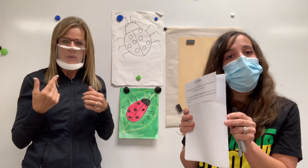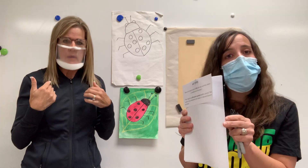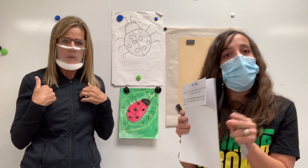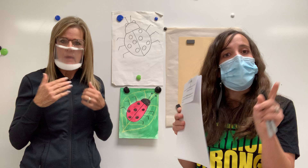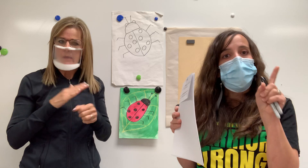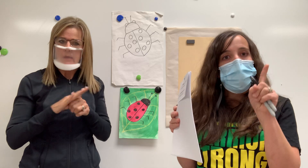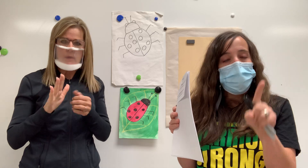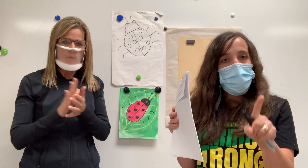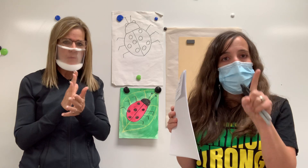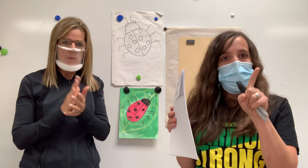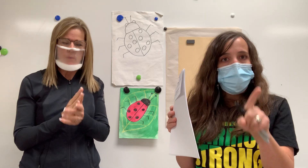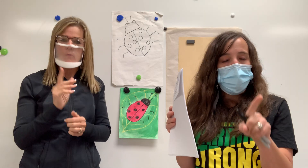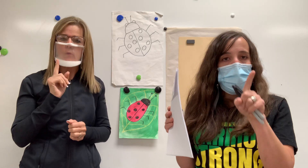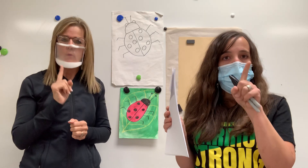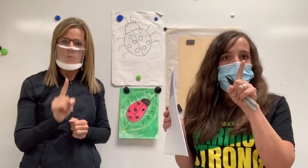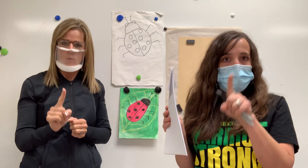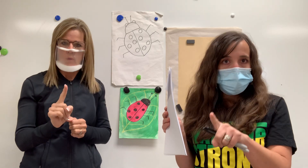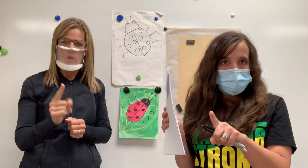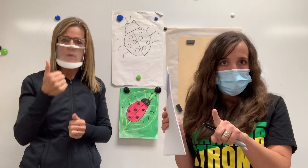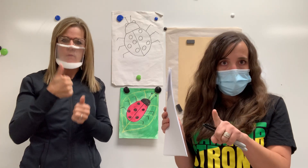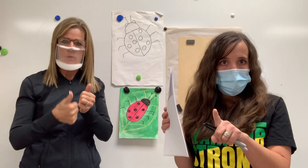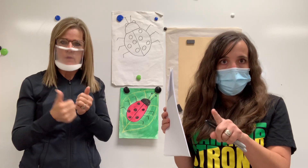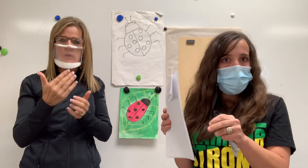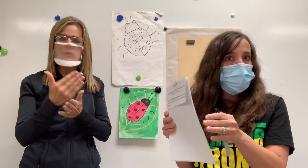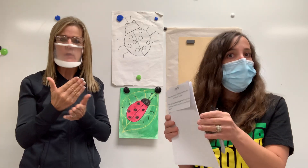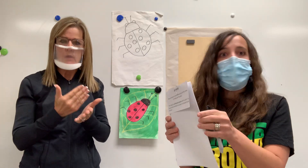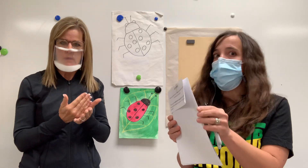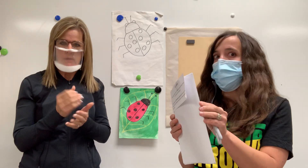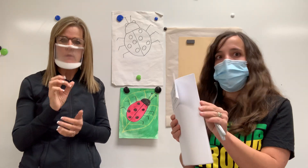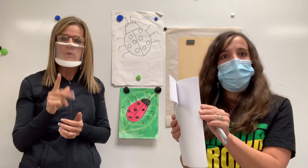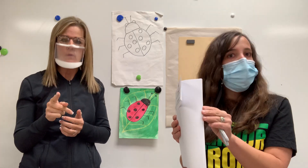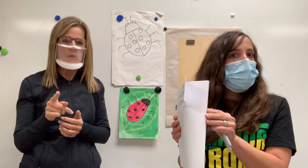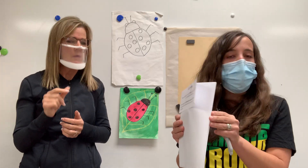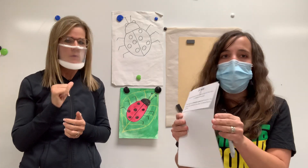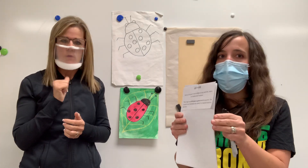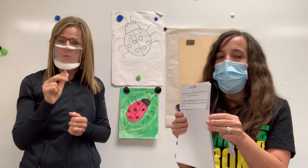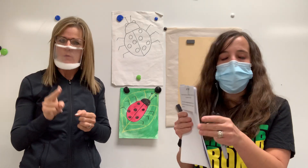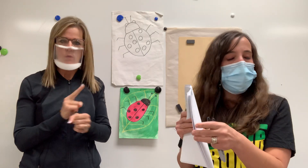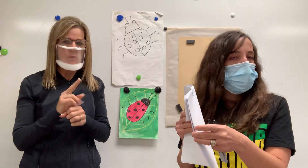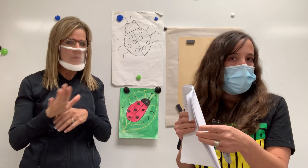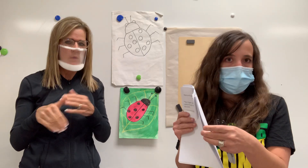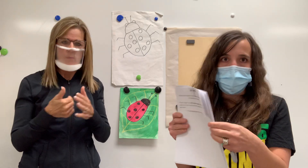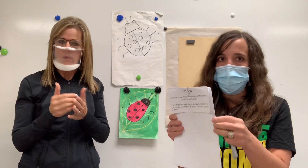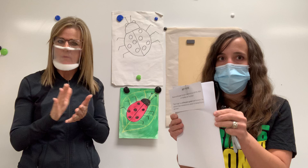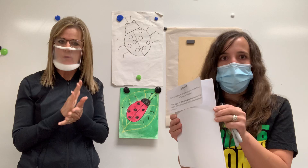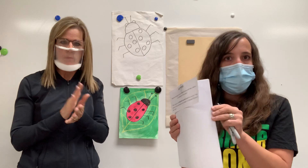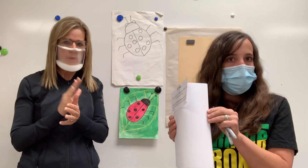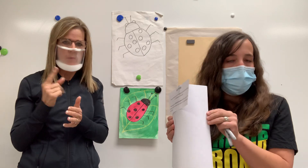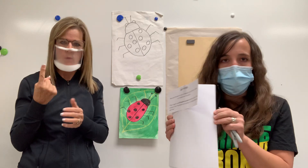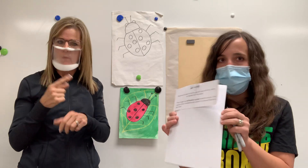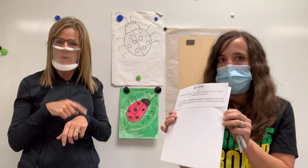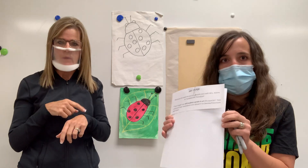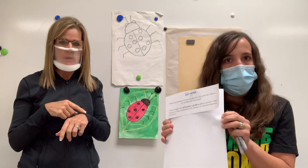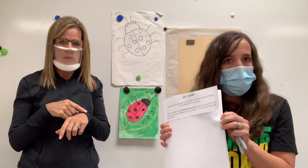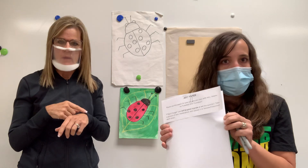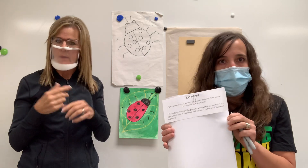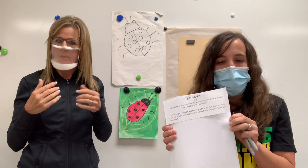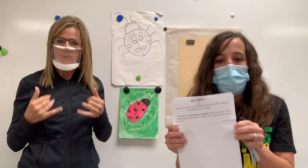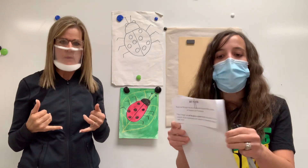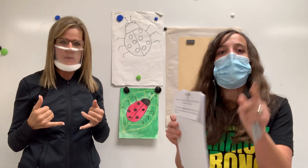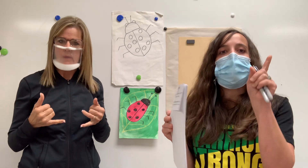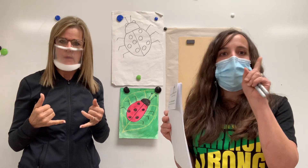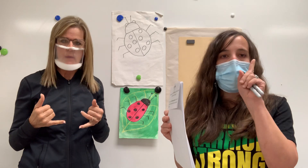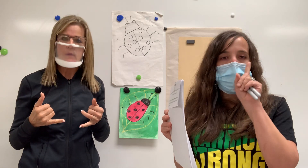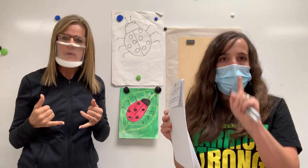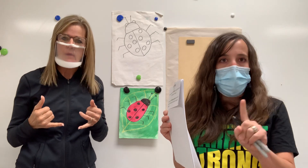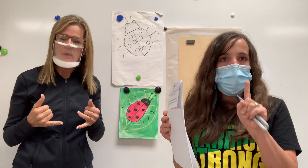enough paper, one per lesson, okay? So don't use up all your paper at once. Don't use up all your paper today on our